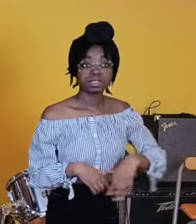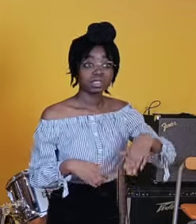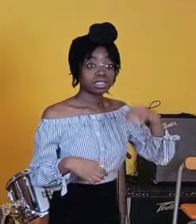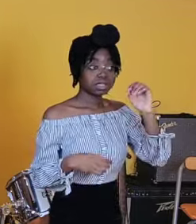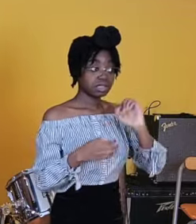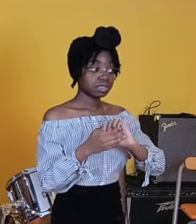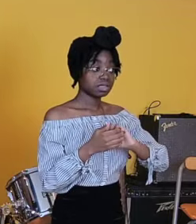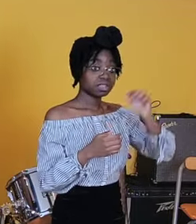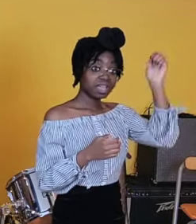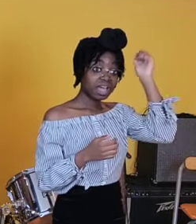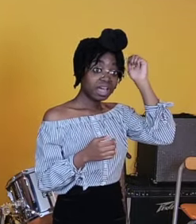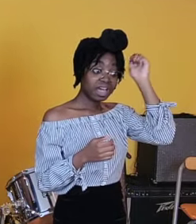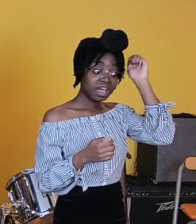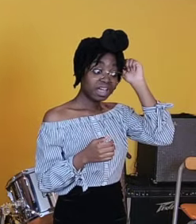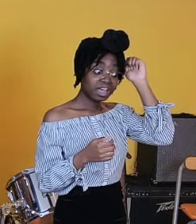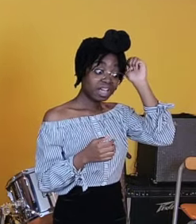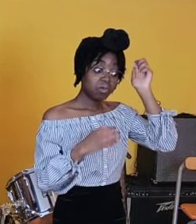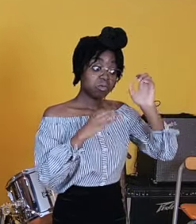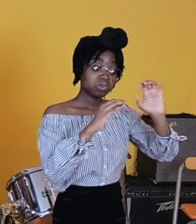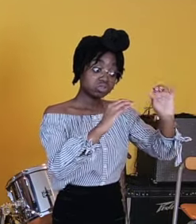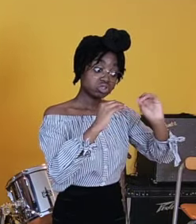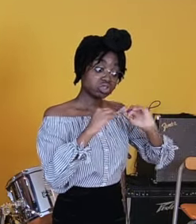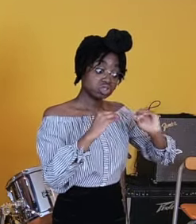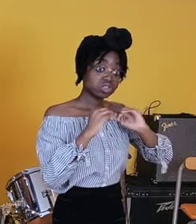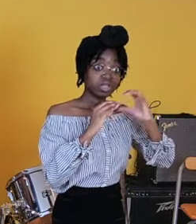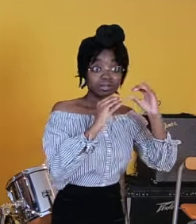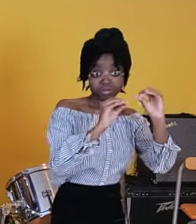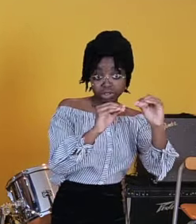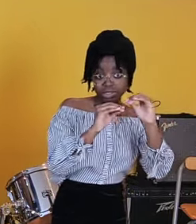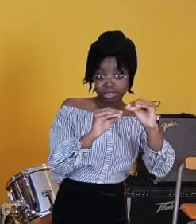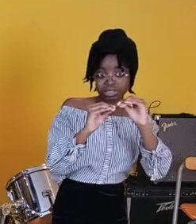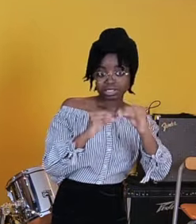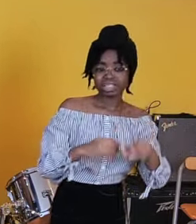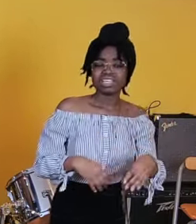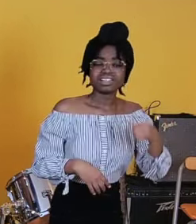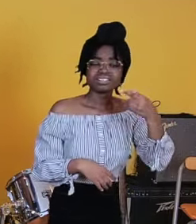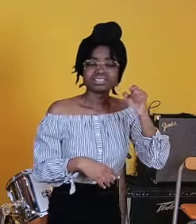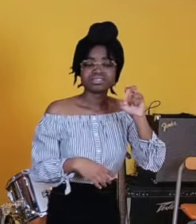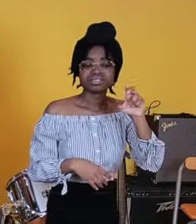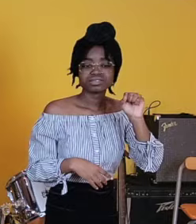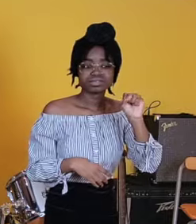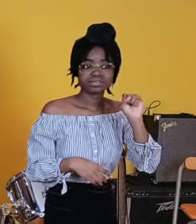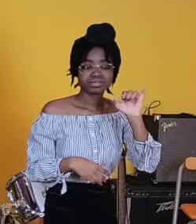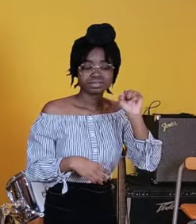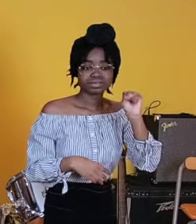Adam is teaching us some lessons. And in Genesis 1:28, when God the Father,